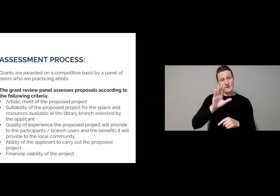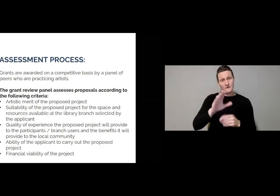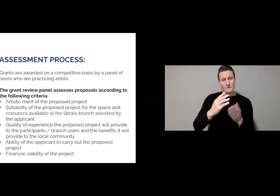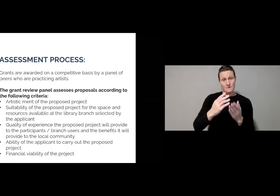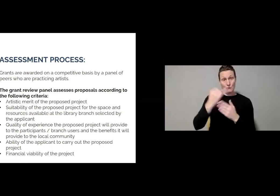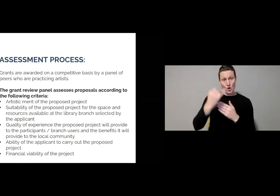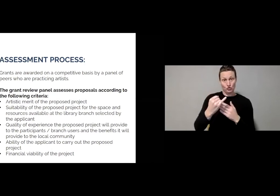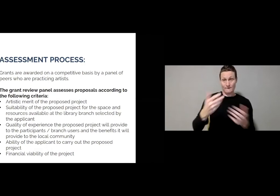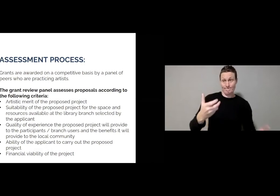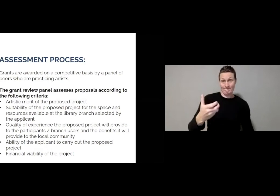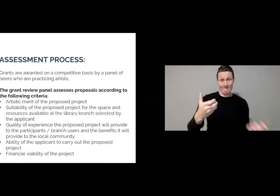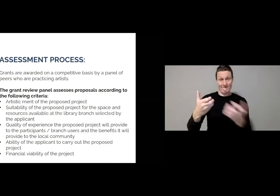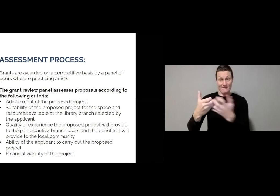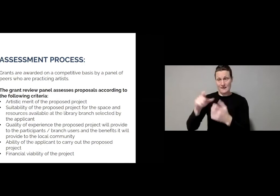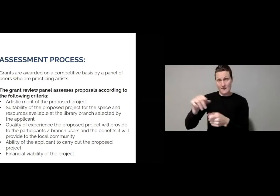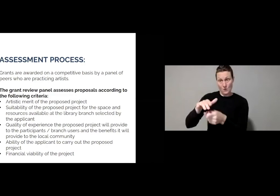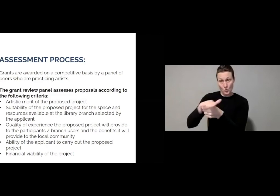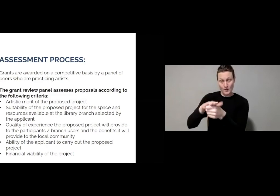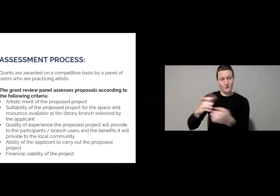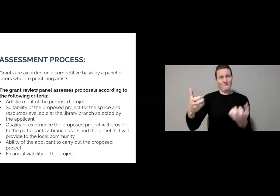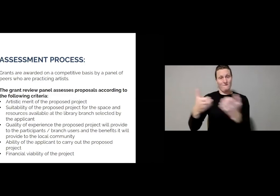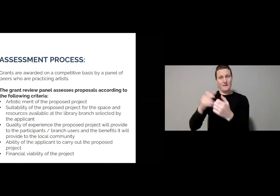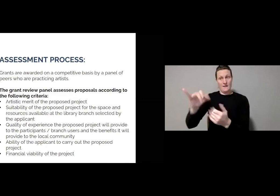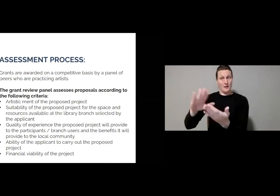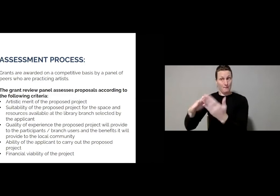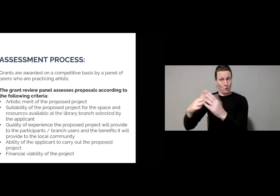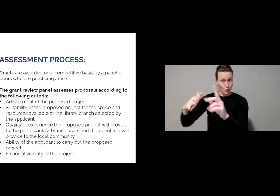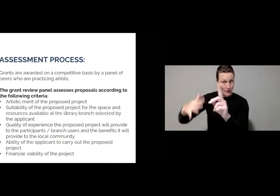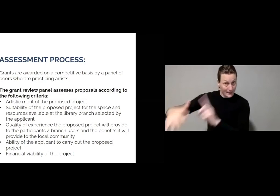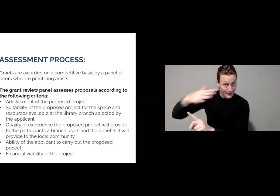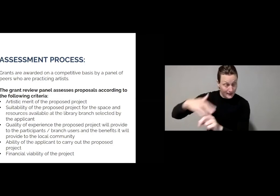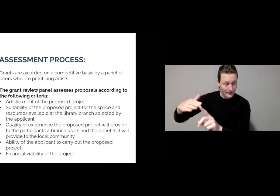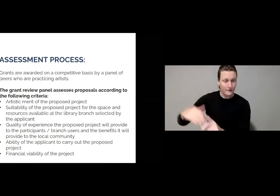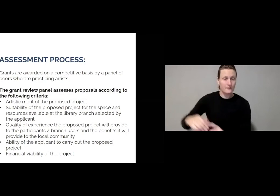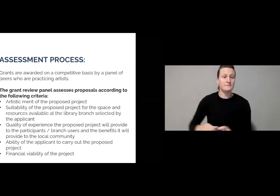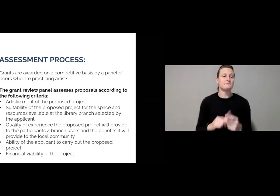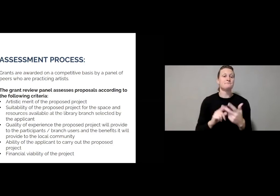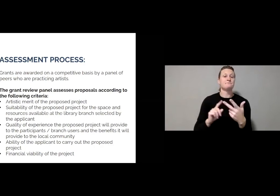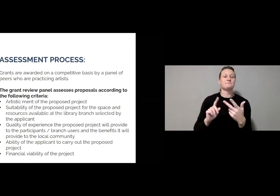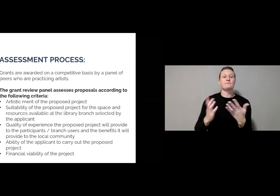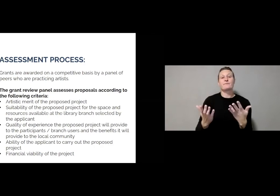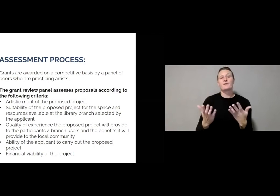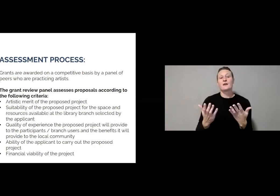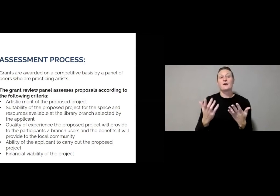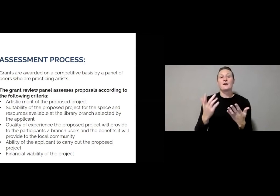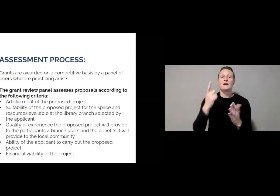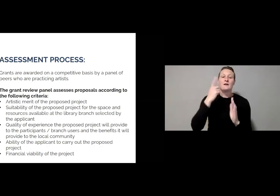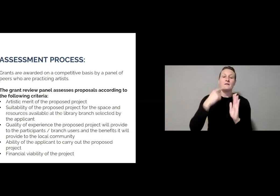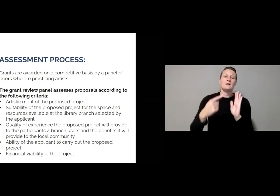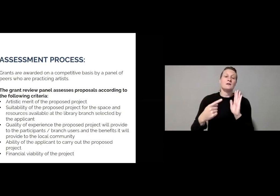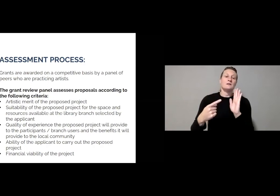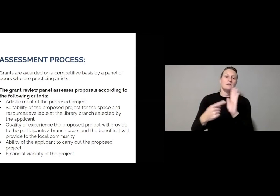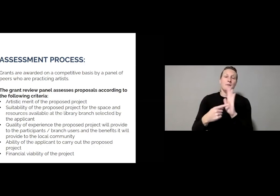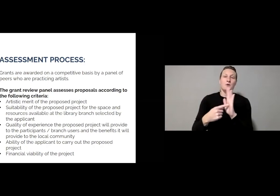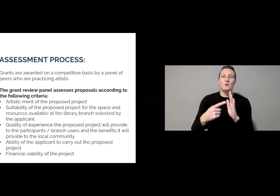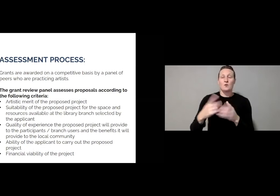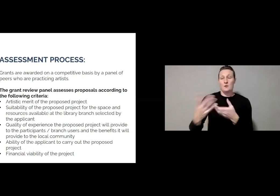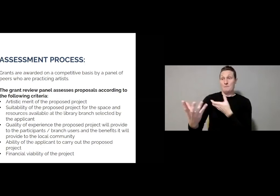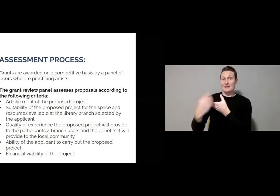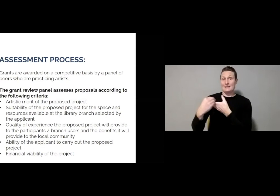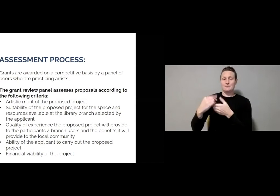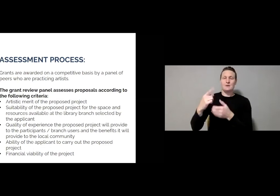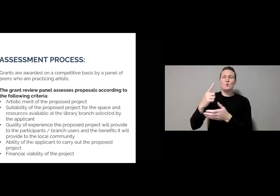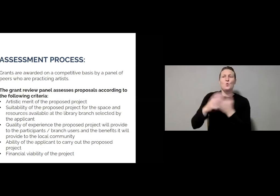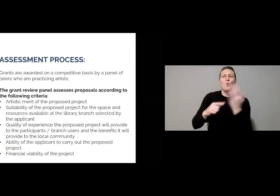in, the quality of the proposed project in terms of like that participant experience, what